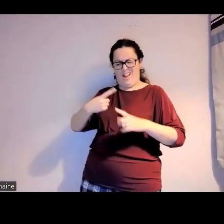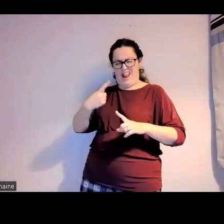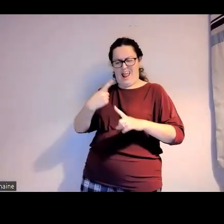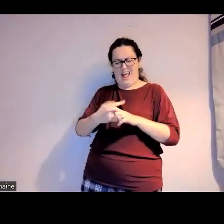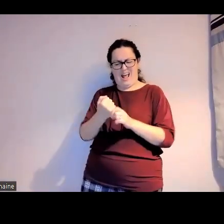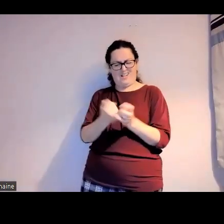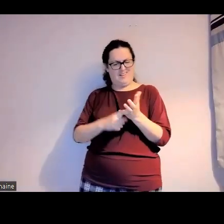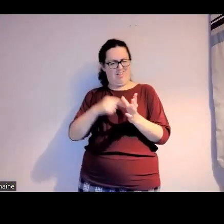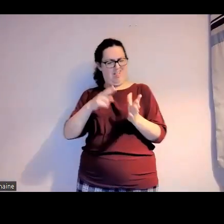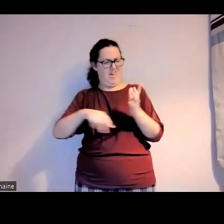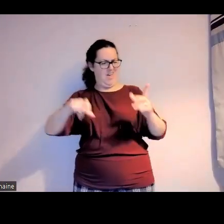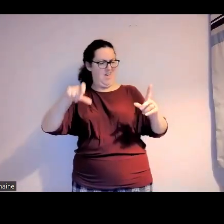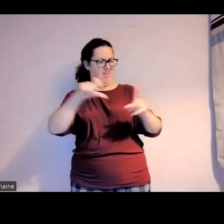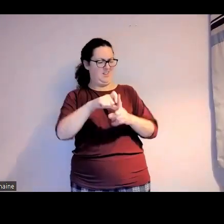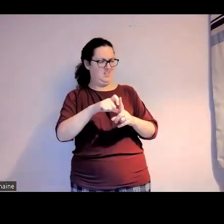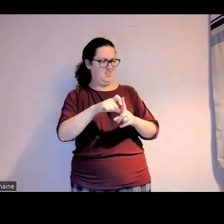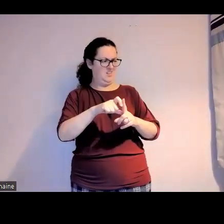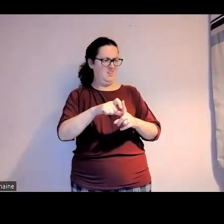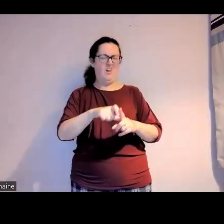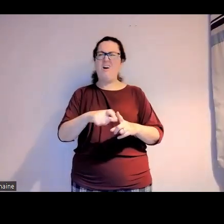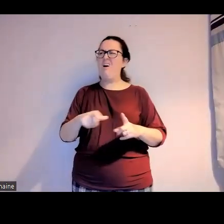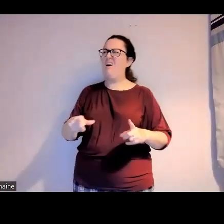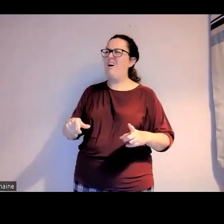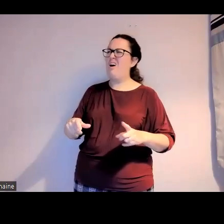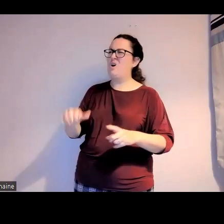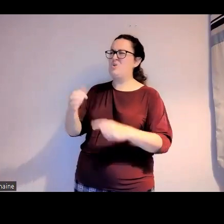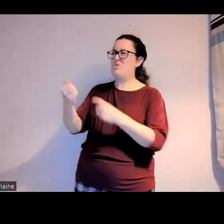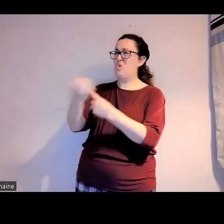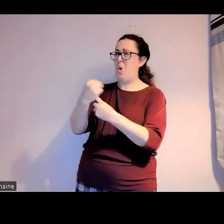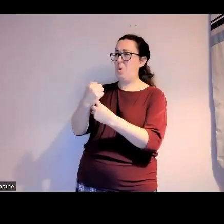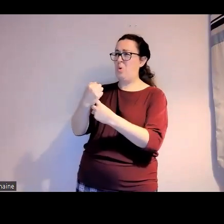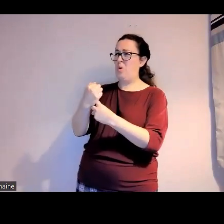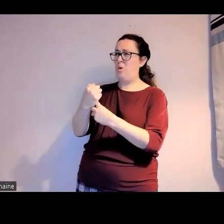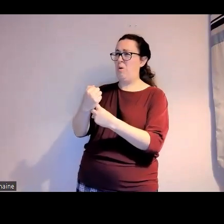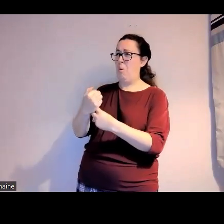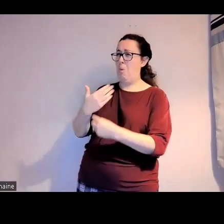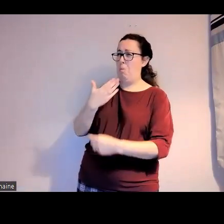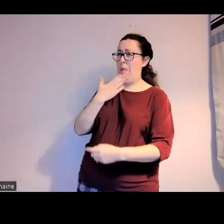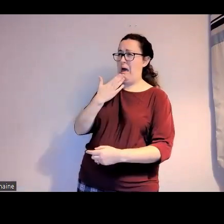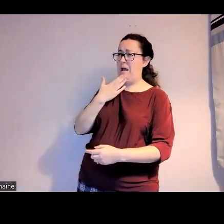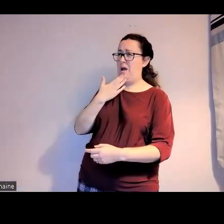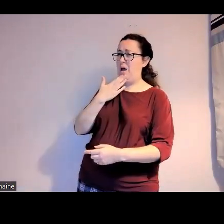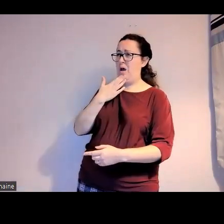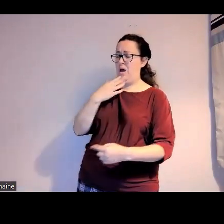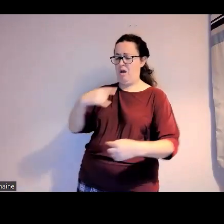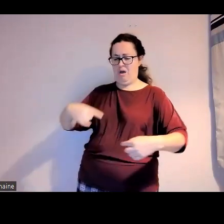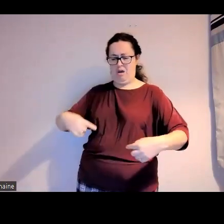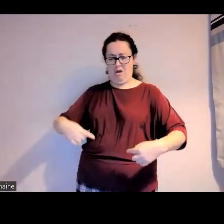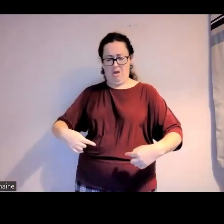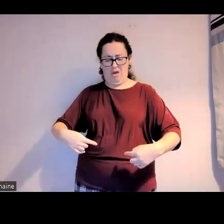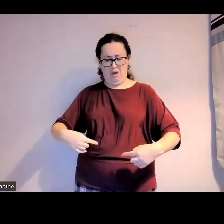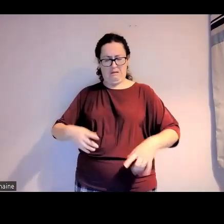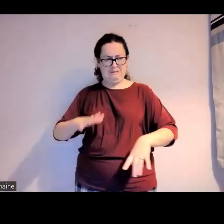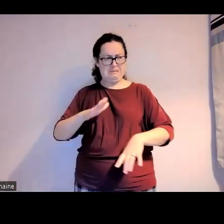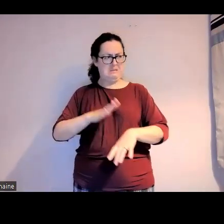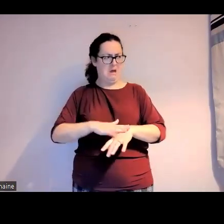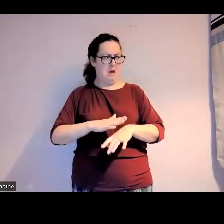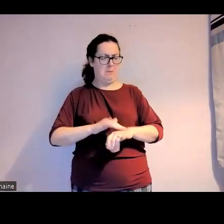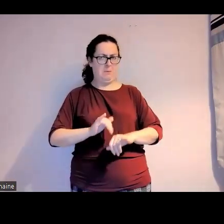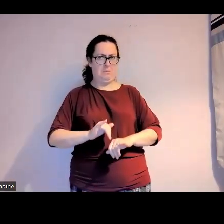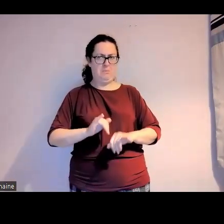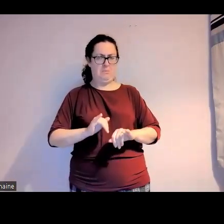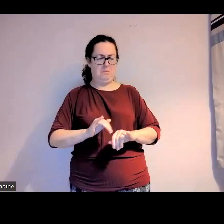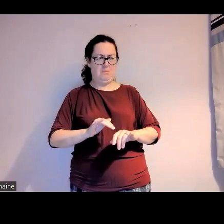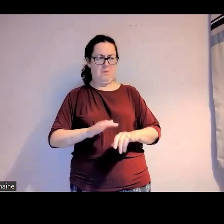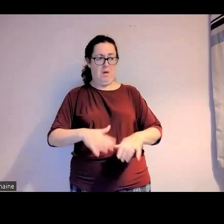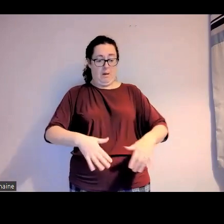gland. Is that a joke or just a plain bland? Could also be a timing at hand between